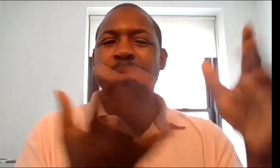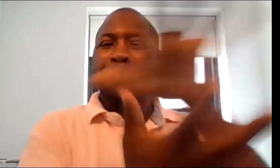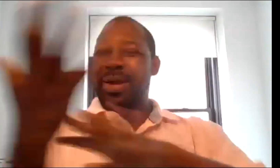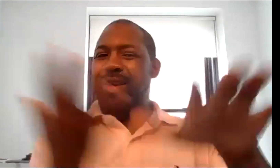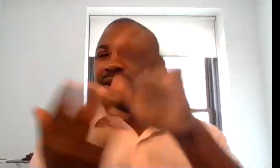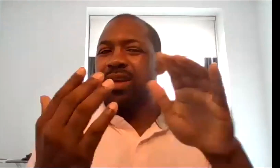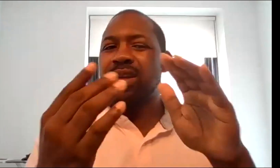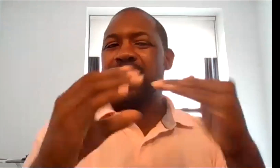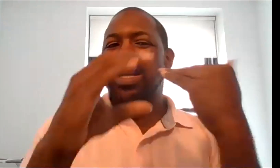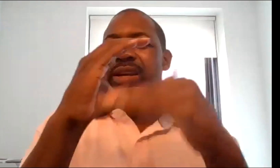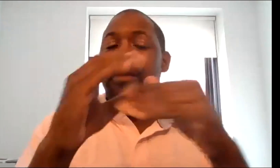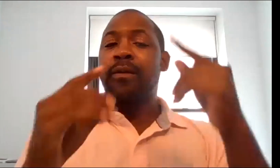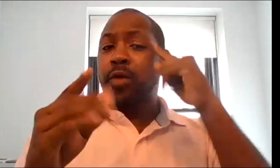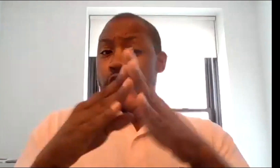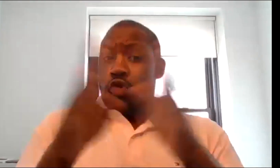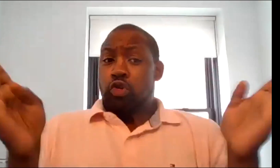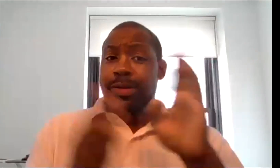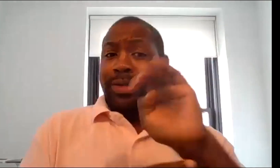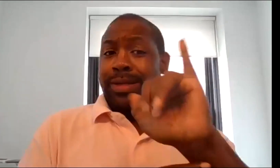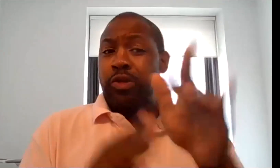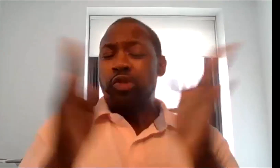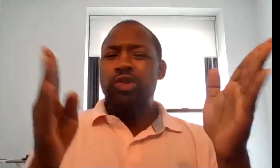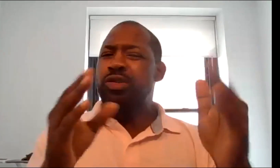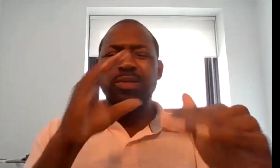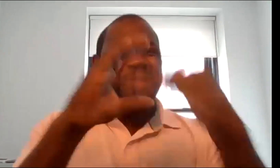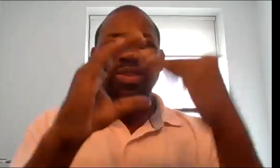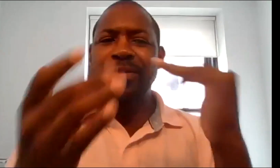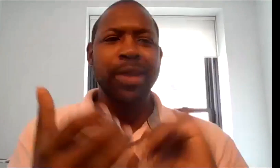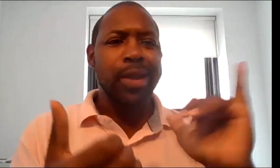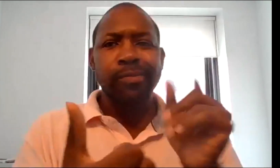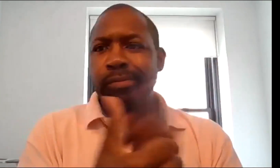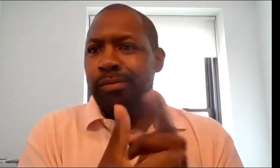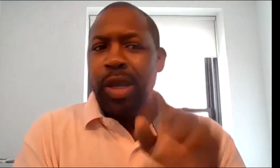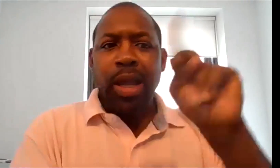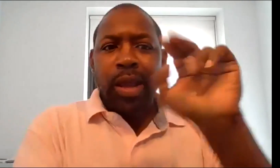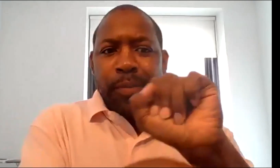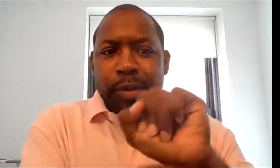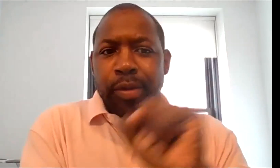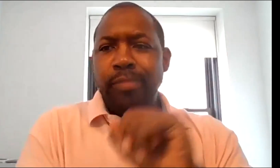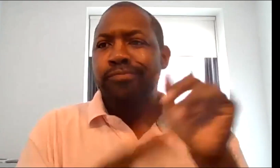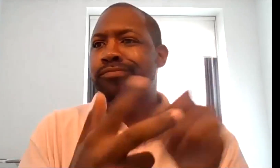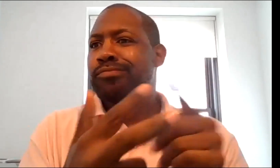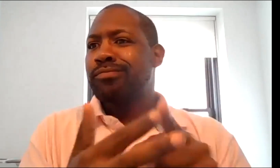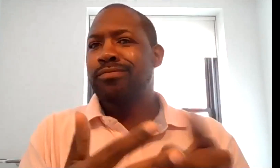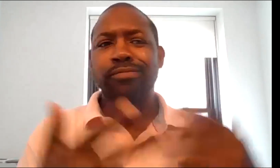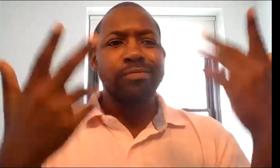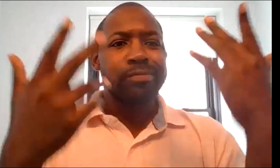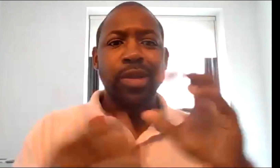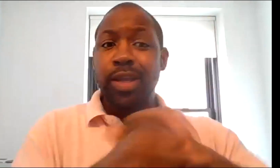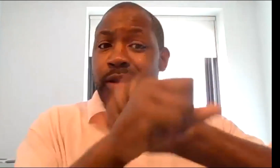Lately, we get so many emails. If it comes into the general email, there's a chance that it could be